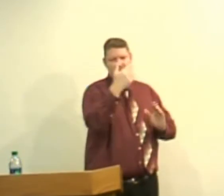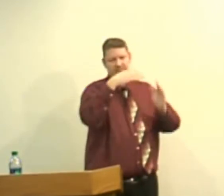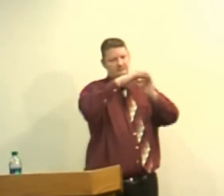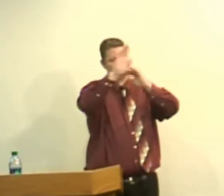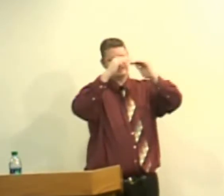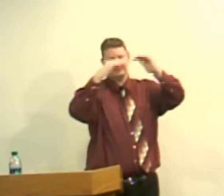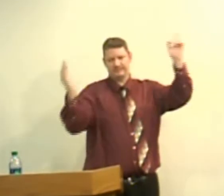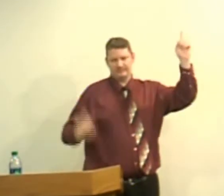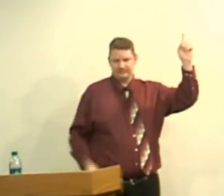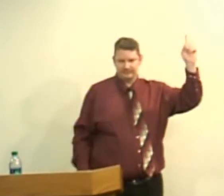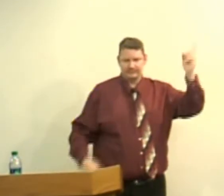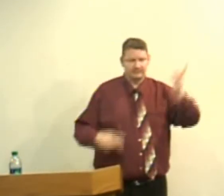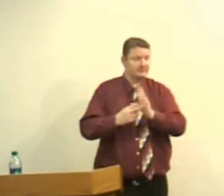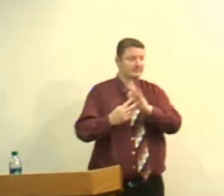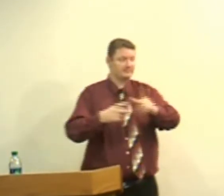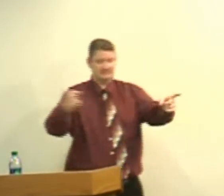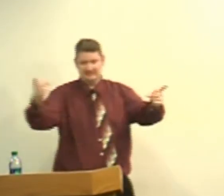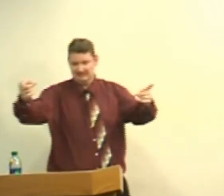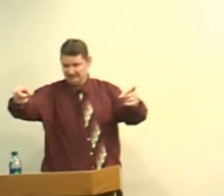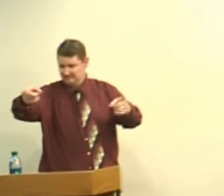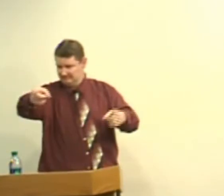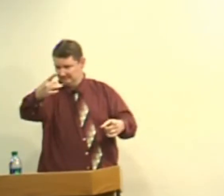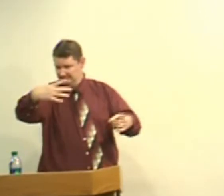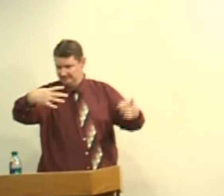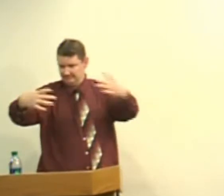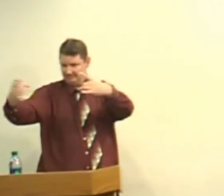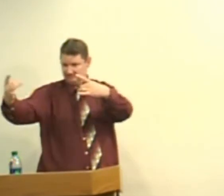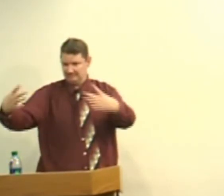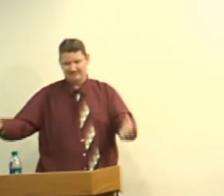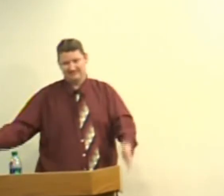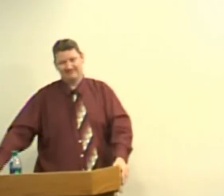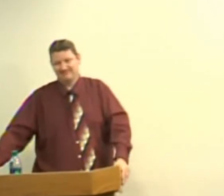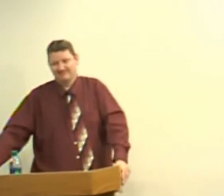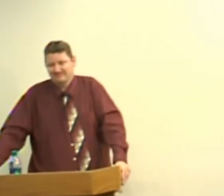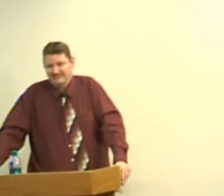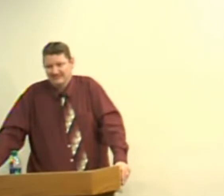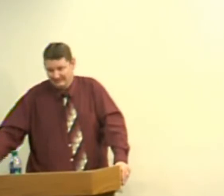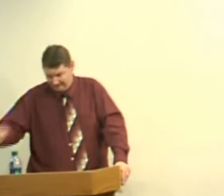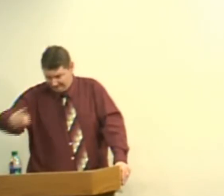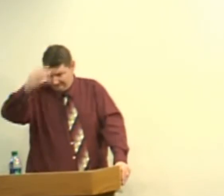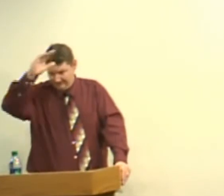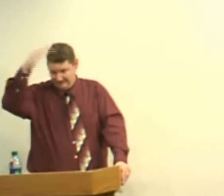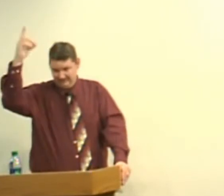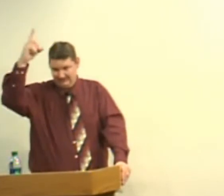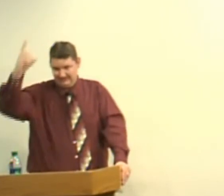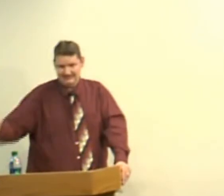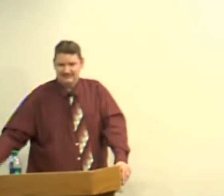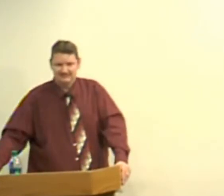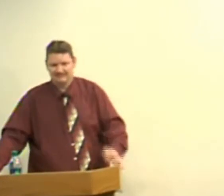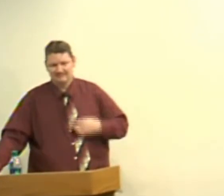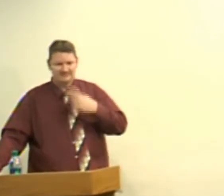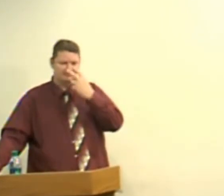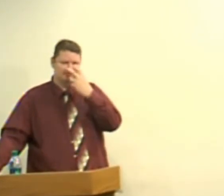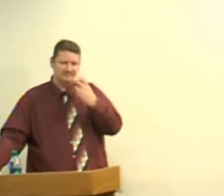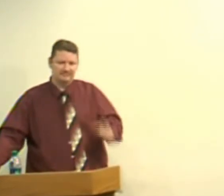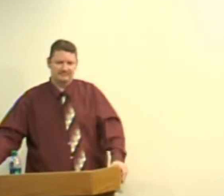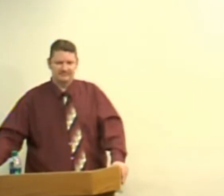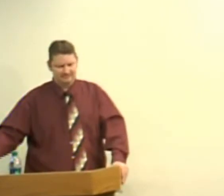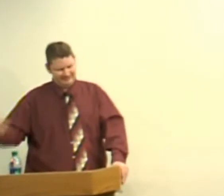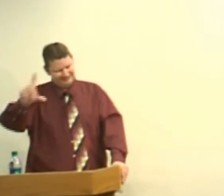And no murder has eternal life. what this is saying, and what this is meaning, is that we cannot hate one another and love